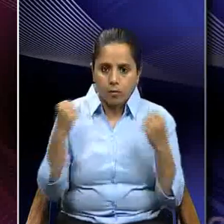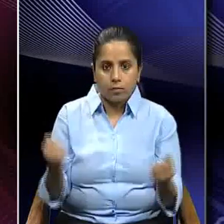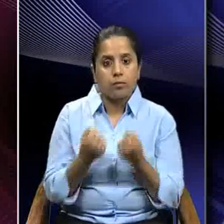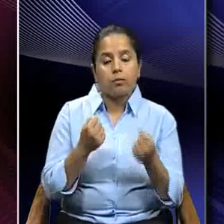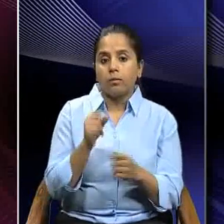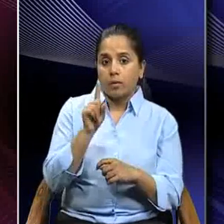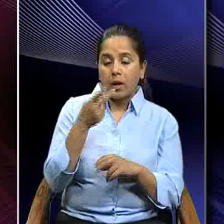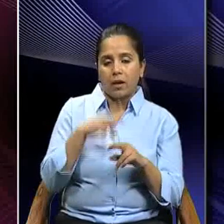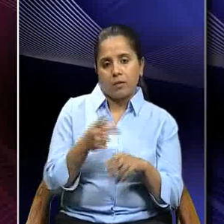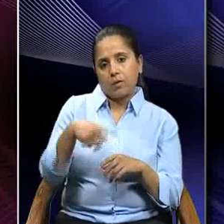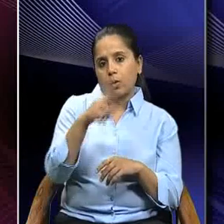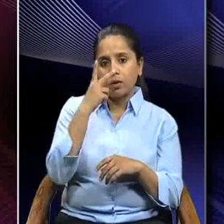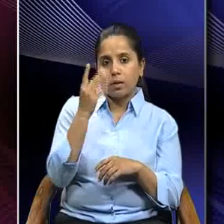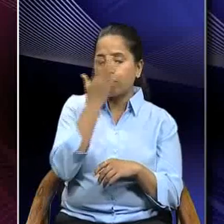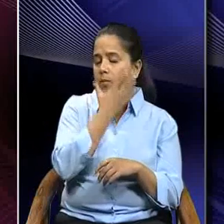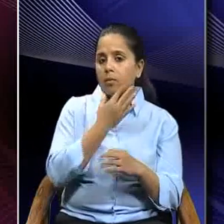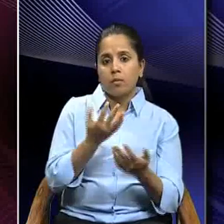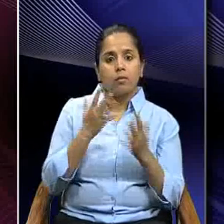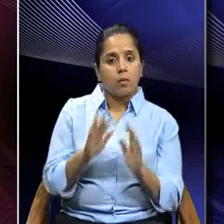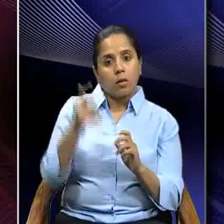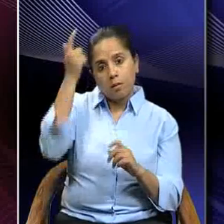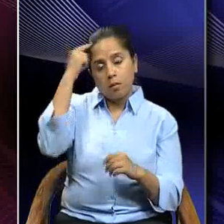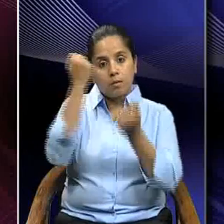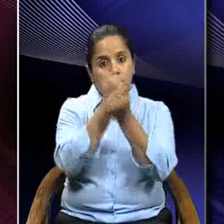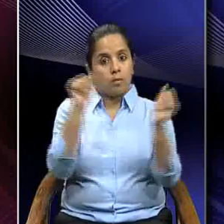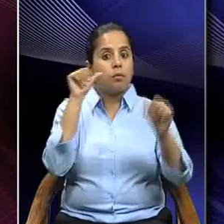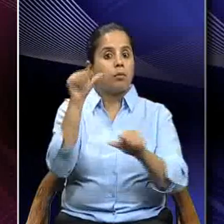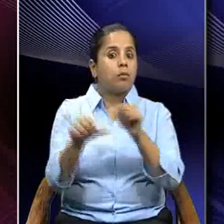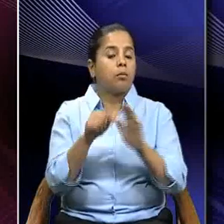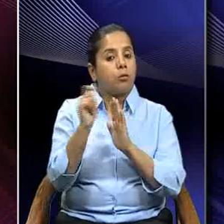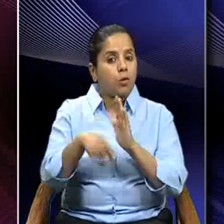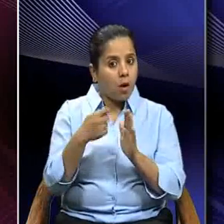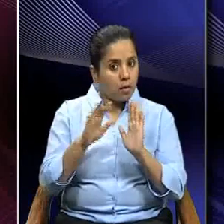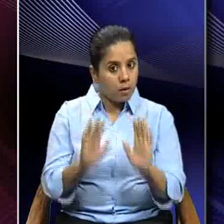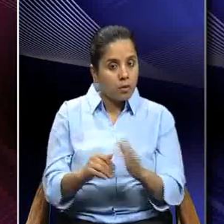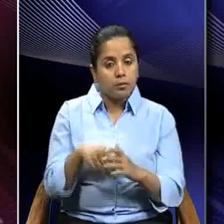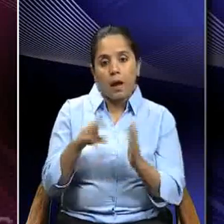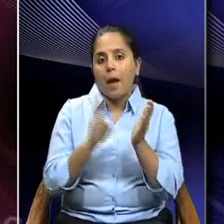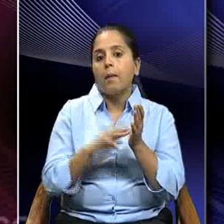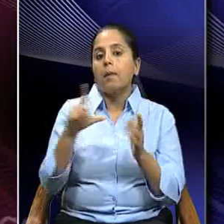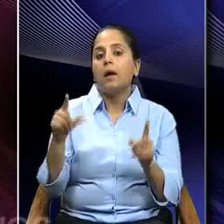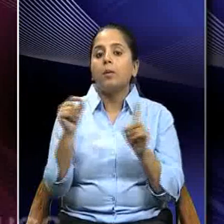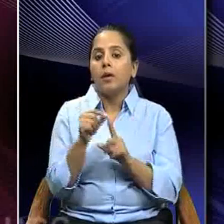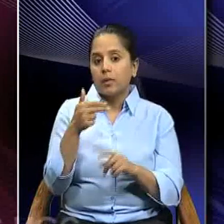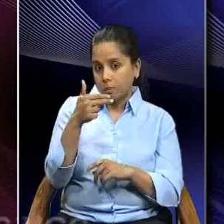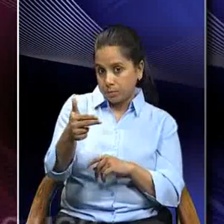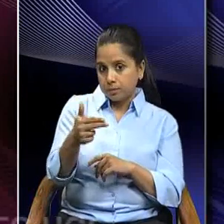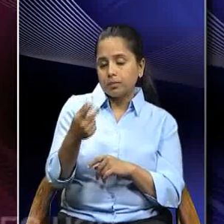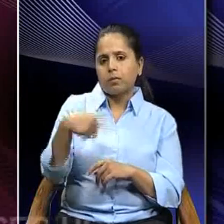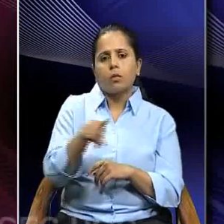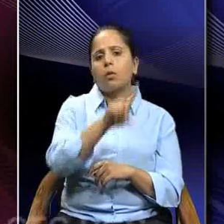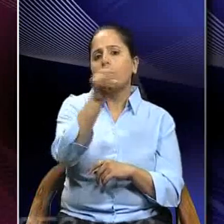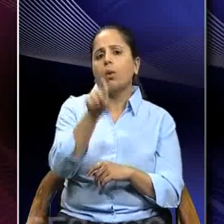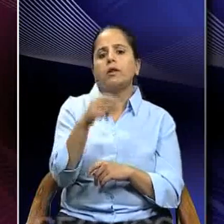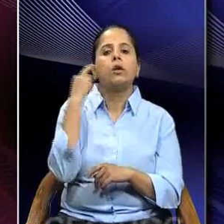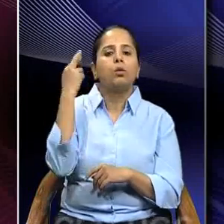look at the beauty of the very objective of Mind Liberation Project, which is called as MLP, it is to question the